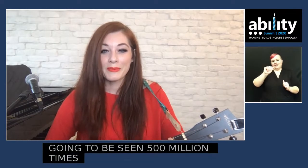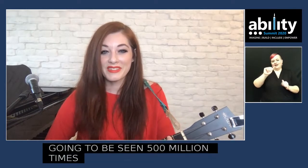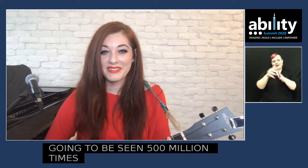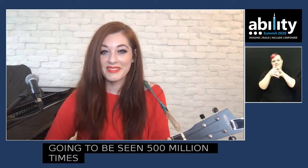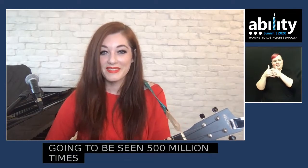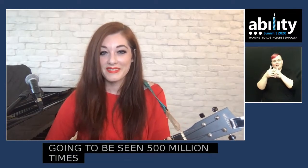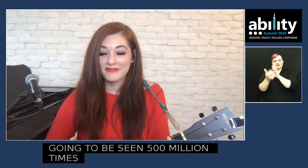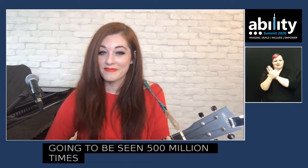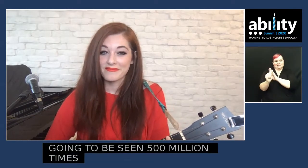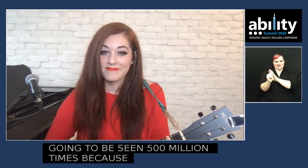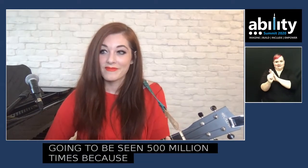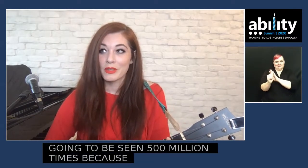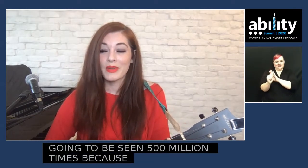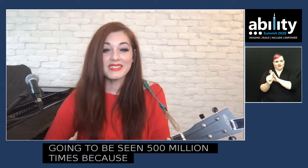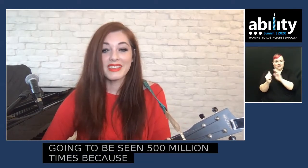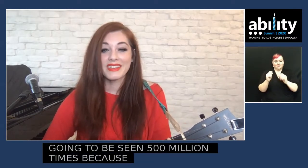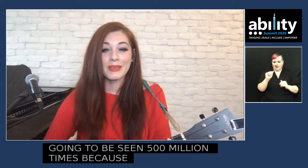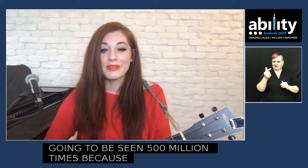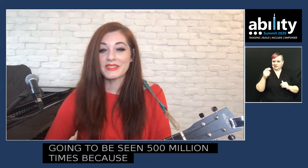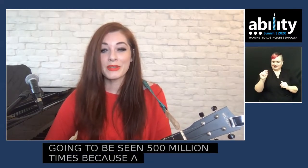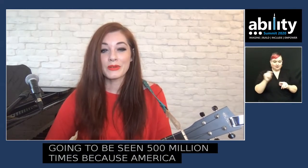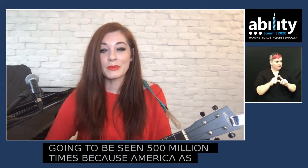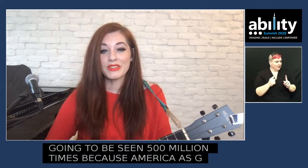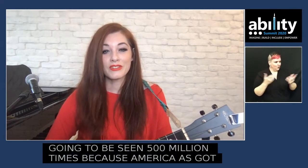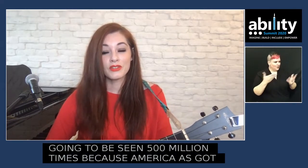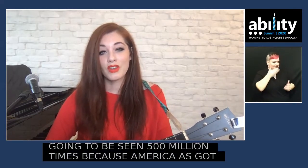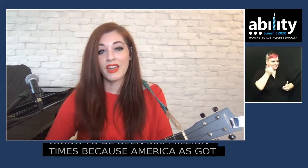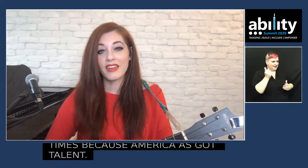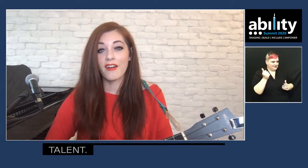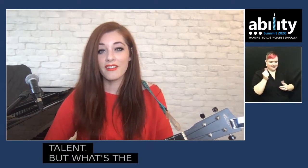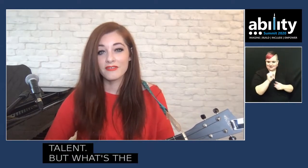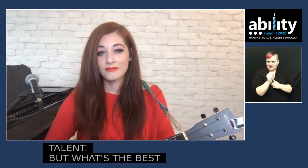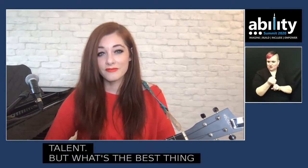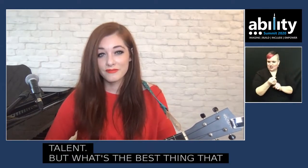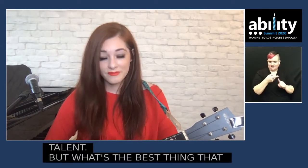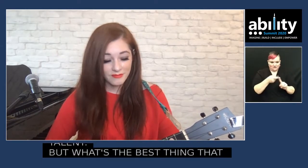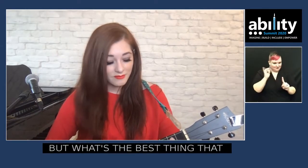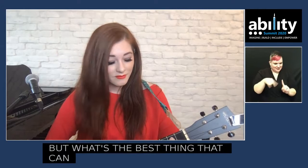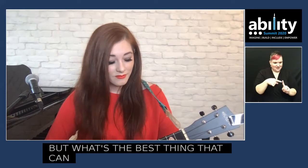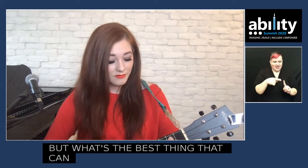that can happen? The best that can happen is I was willing to try it all.